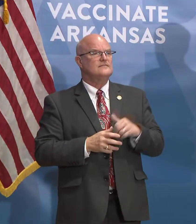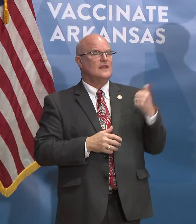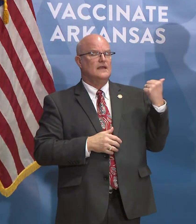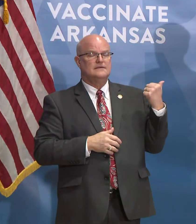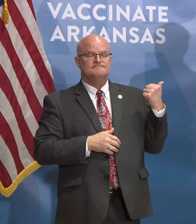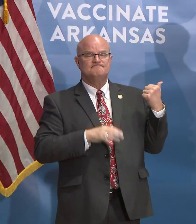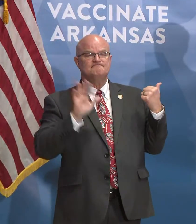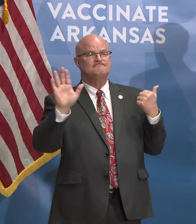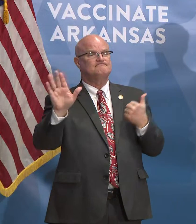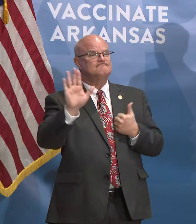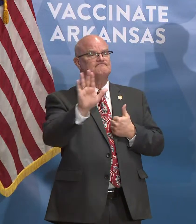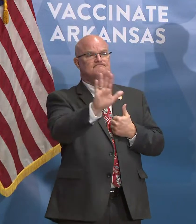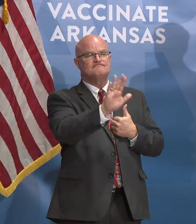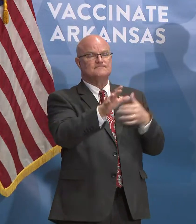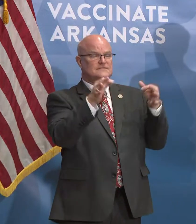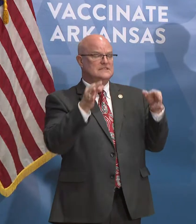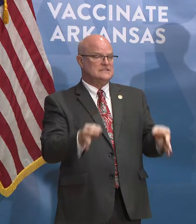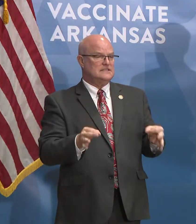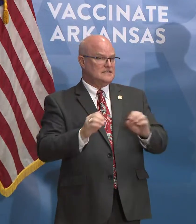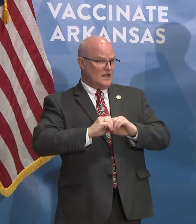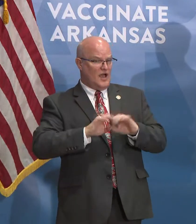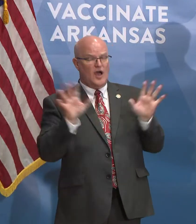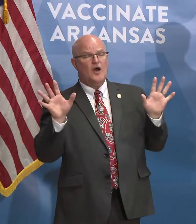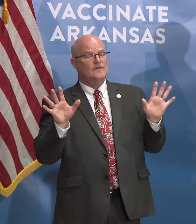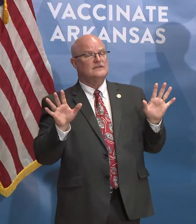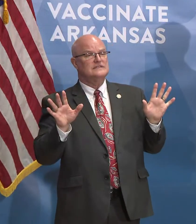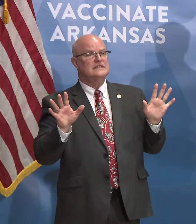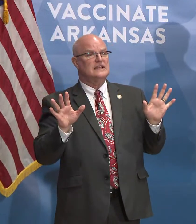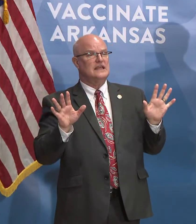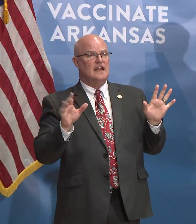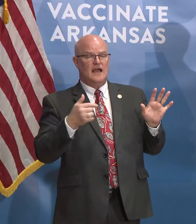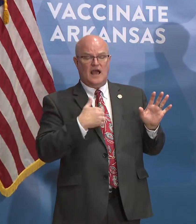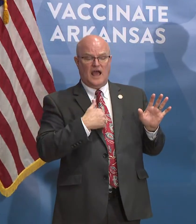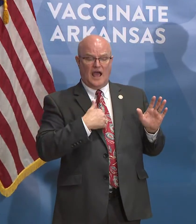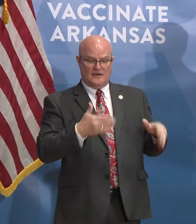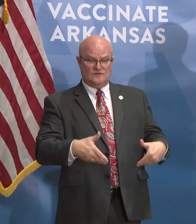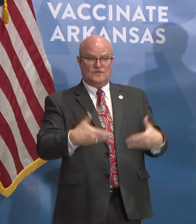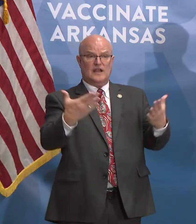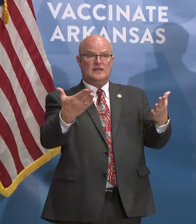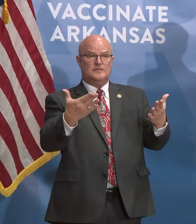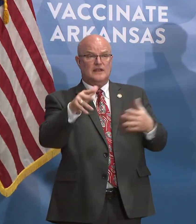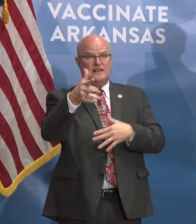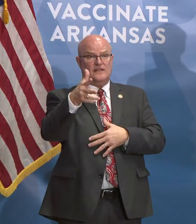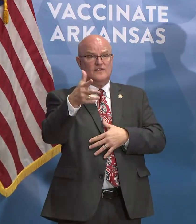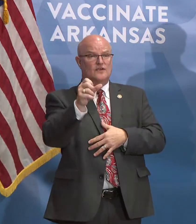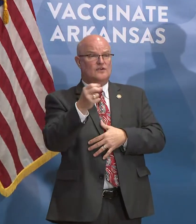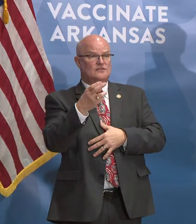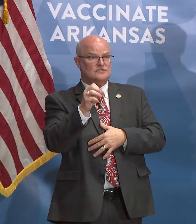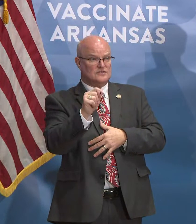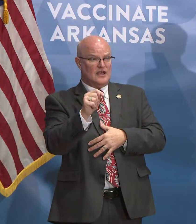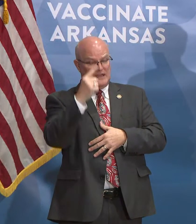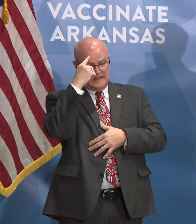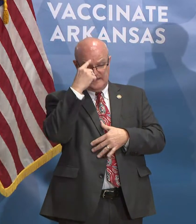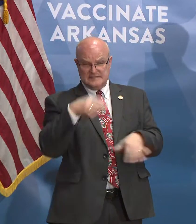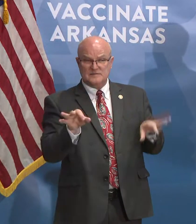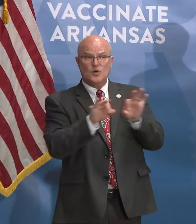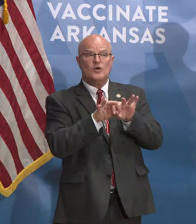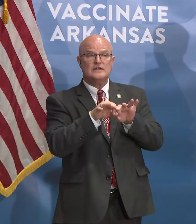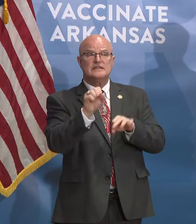Everybody has to make their own decisions. Obviously, I've recommended booster shots. I believe that they're